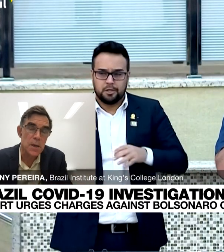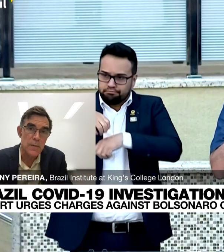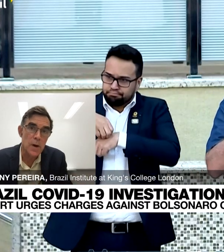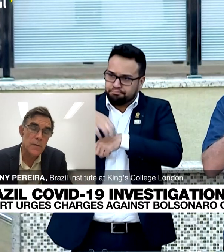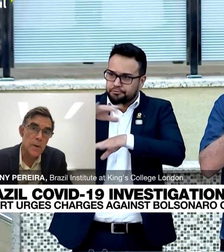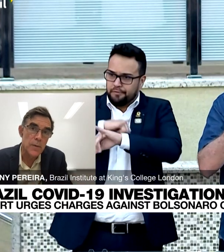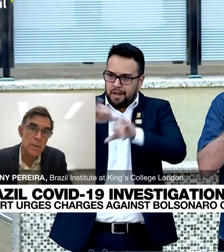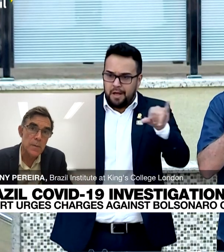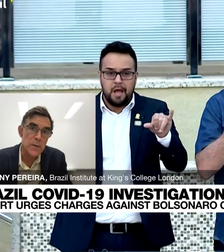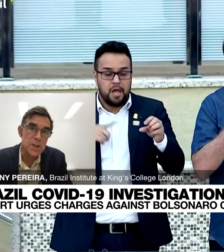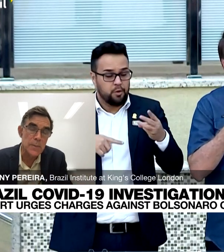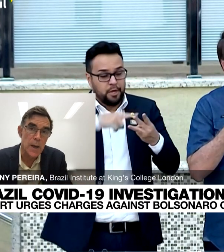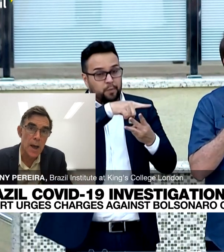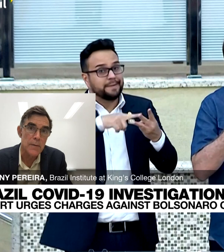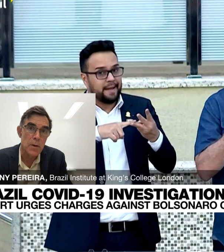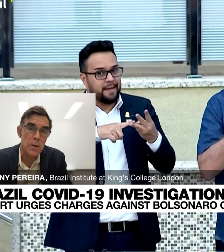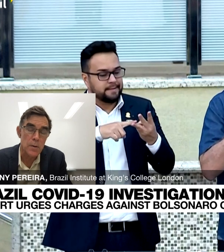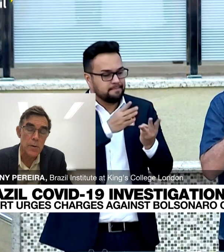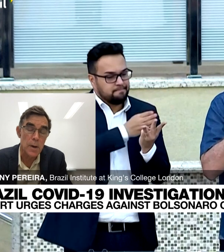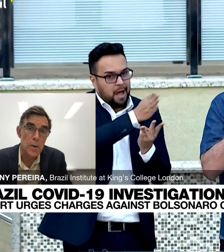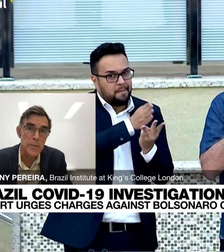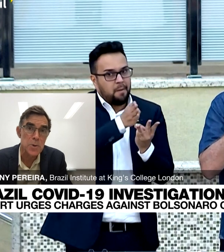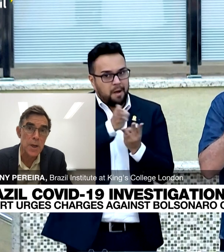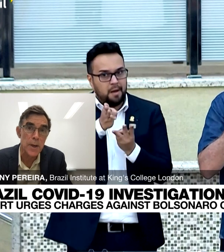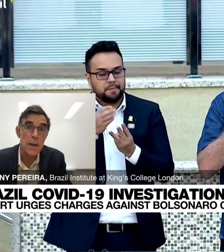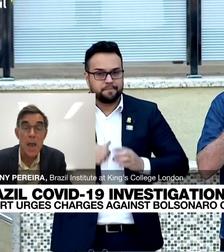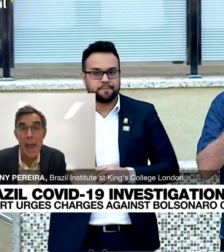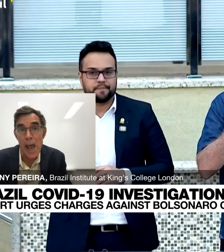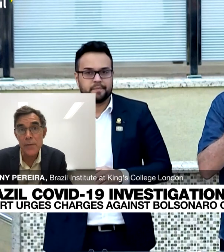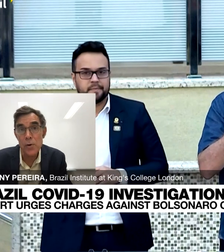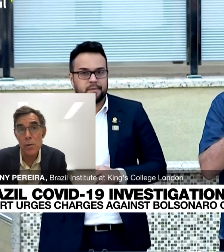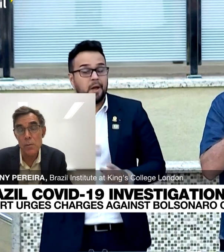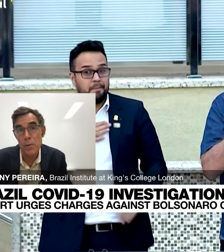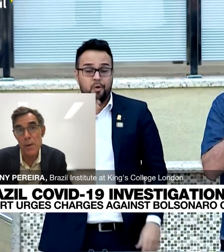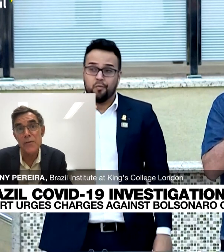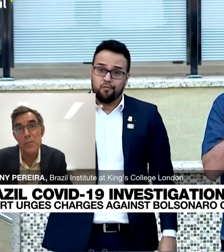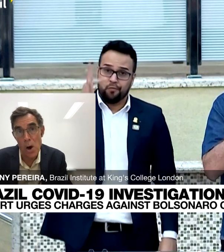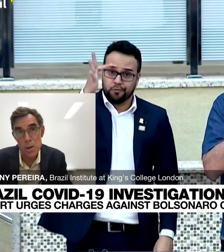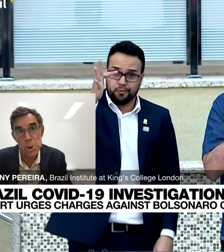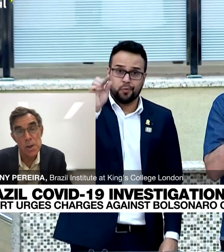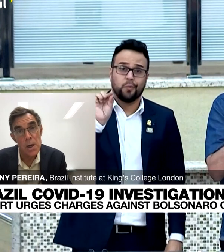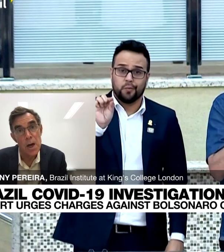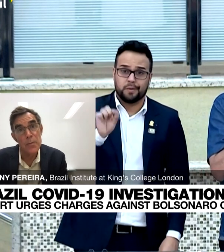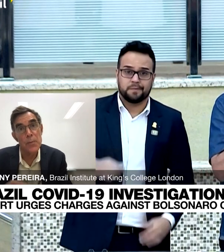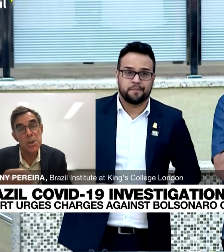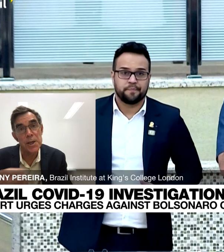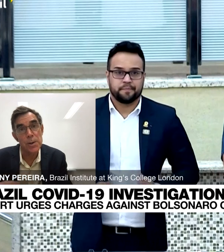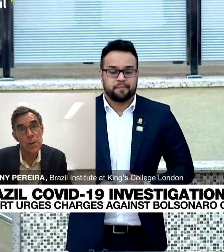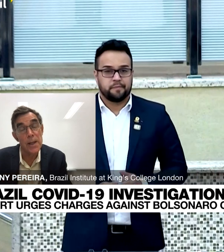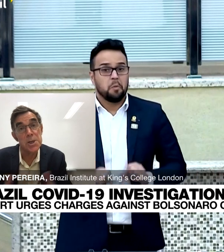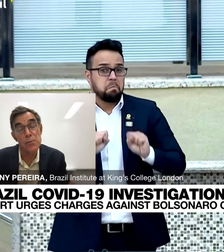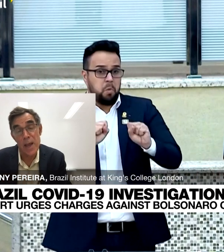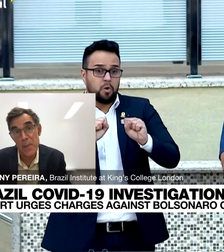effect of the CPI, of the parliamentary committee. After March, the